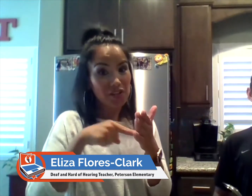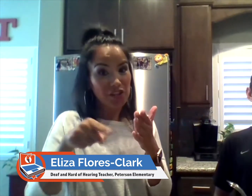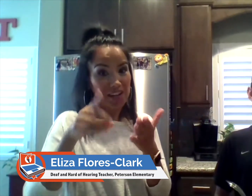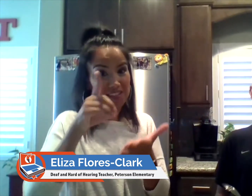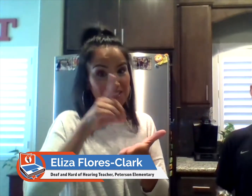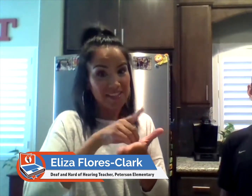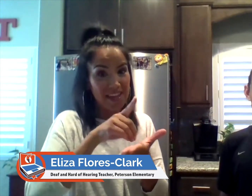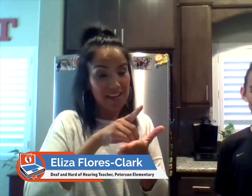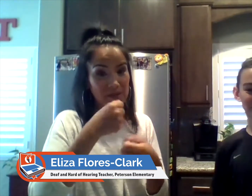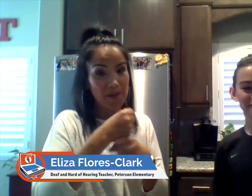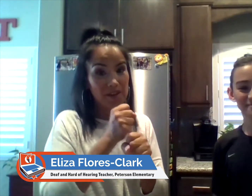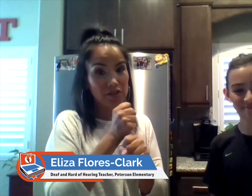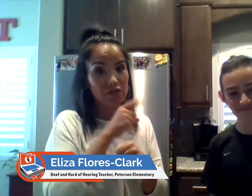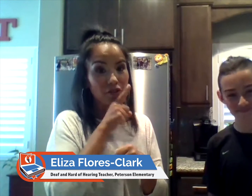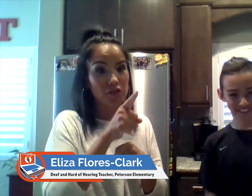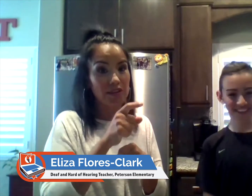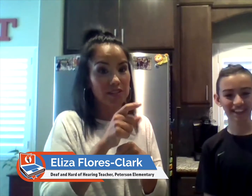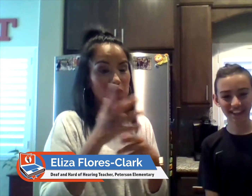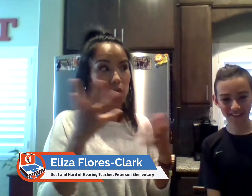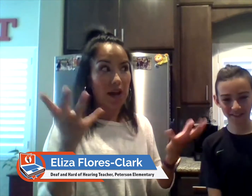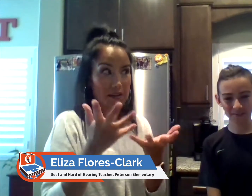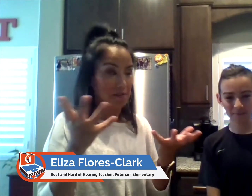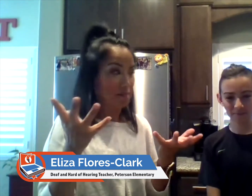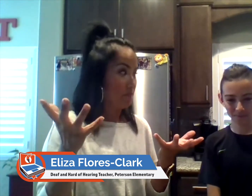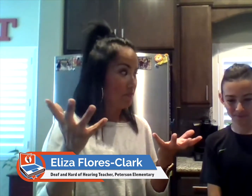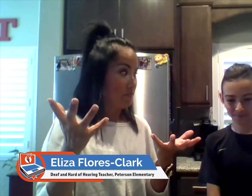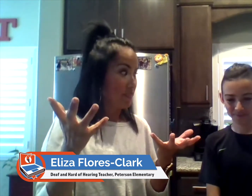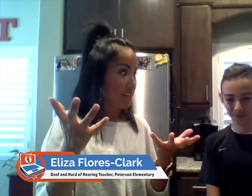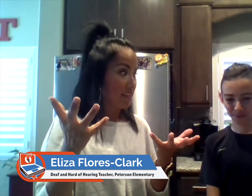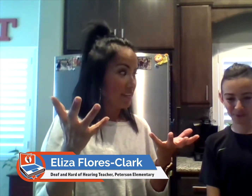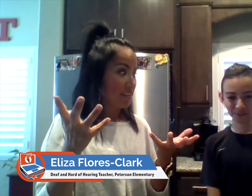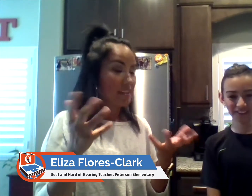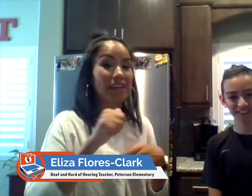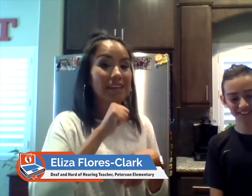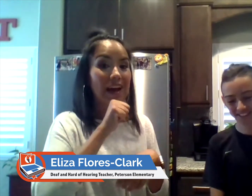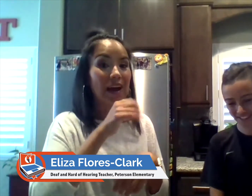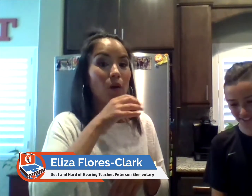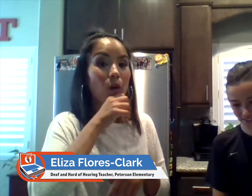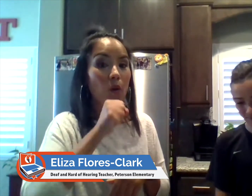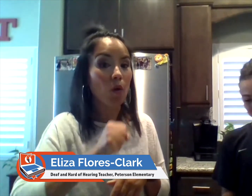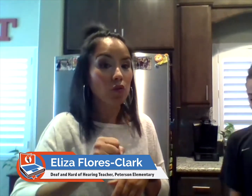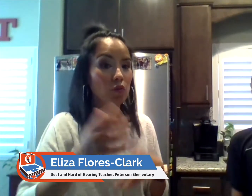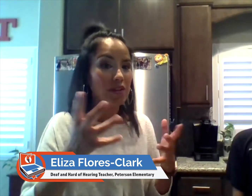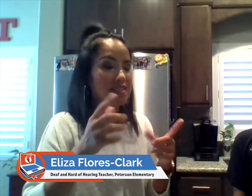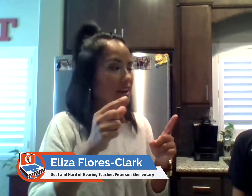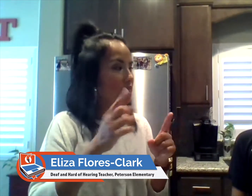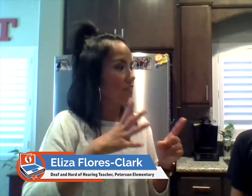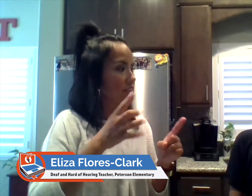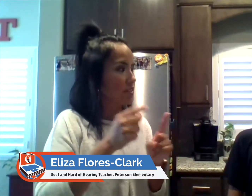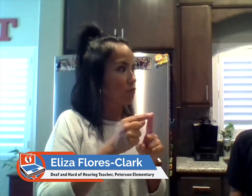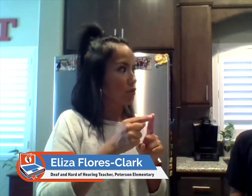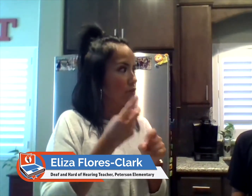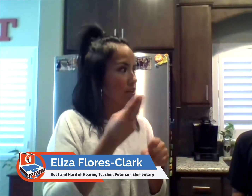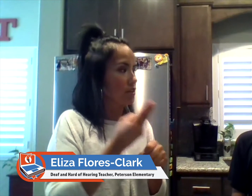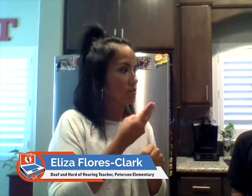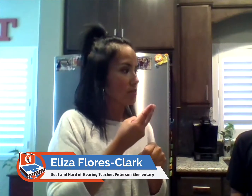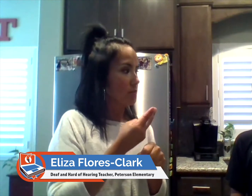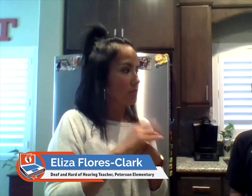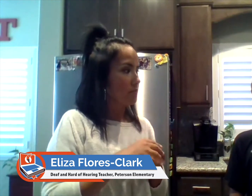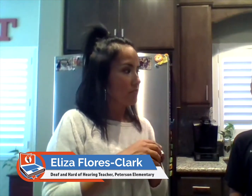checks the date to make sure it's what? Not old. Not old, or what's that fancy word we use?